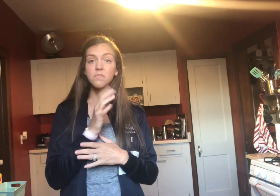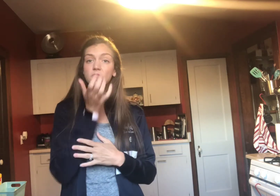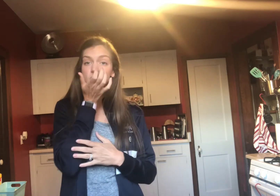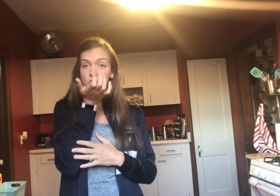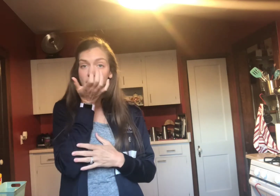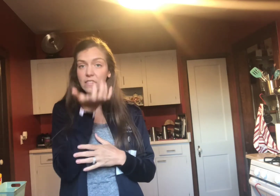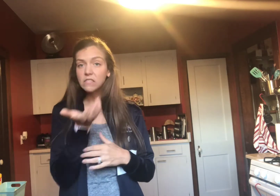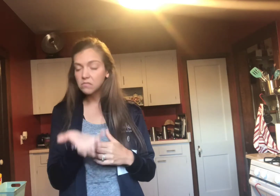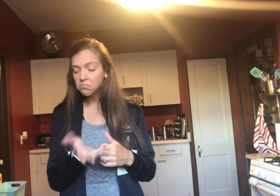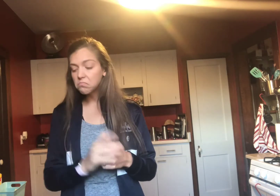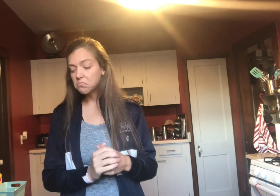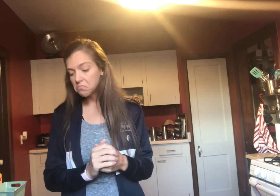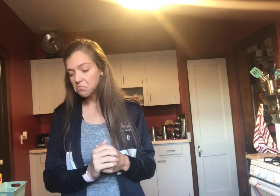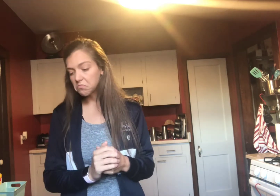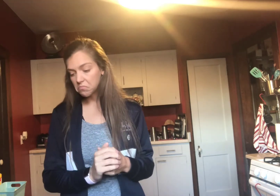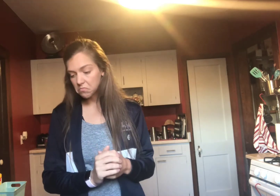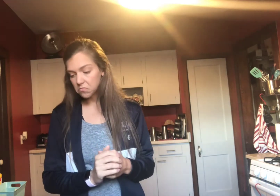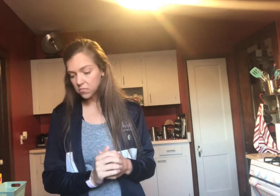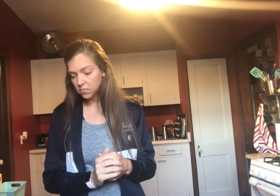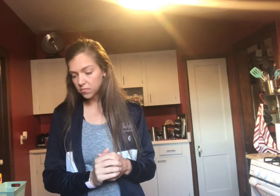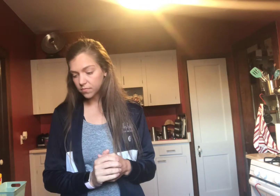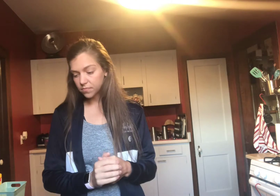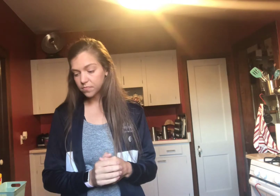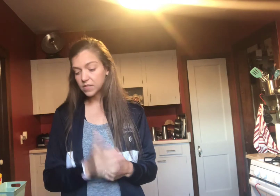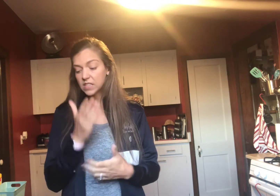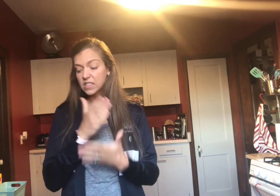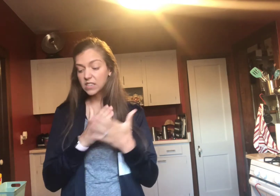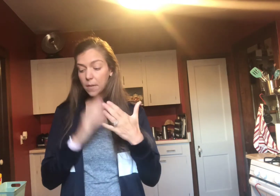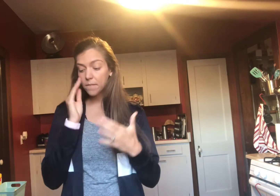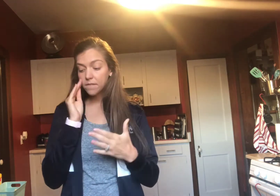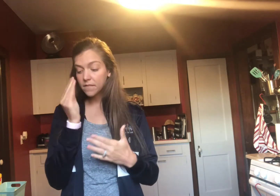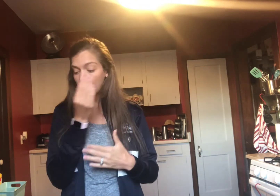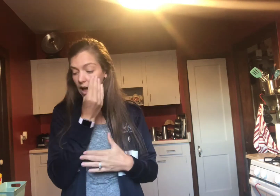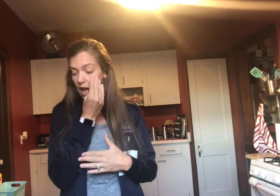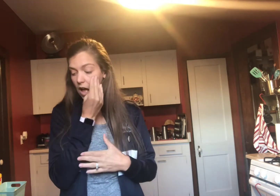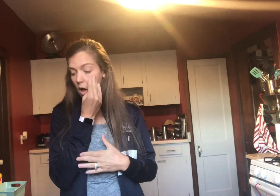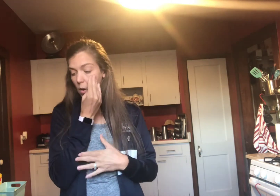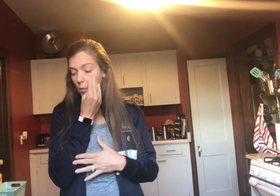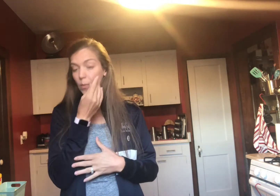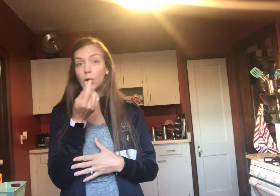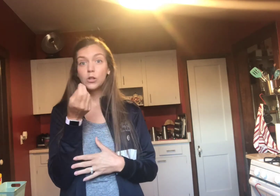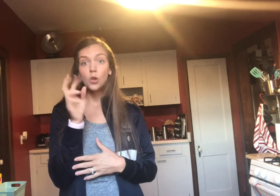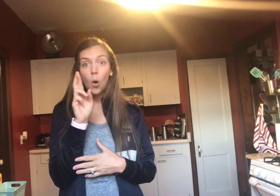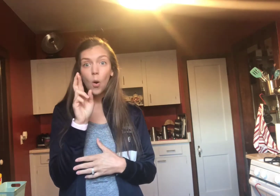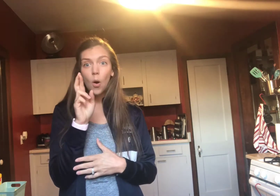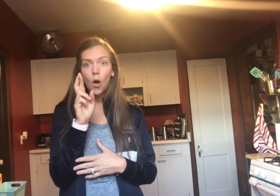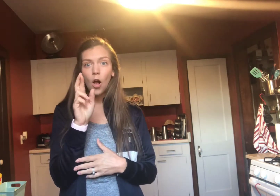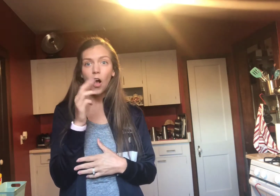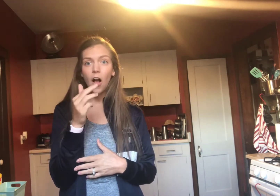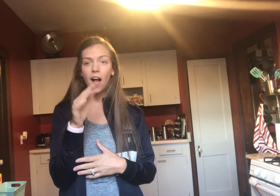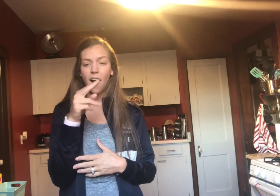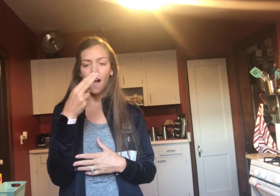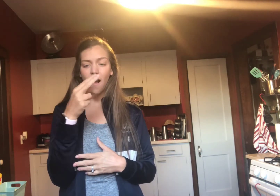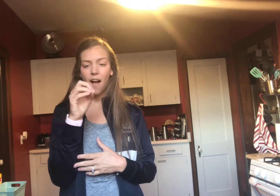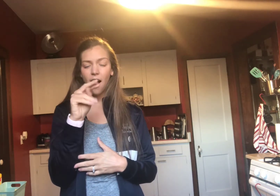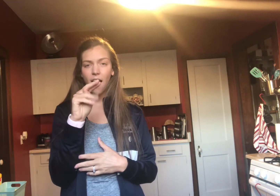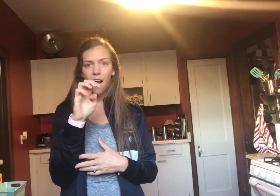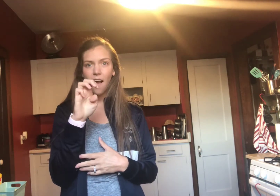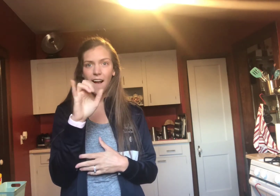It may also eat a little grass, some flowering plants, or raid a beehive for